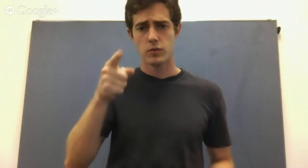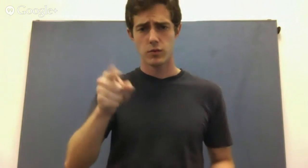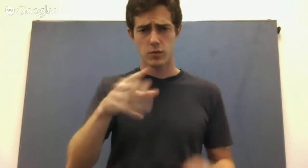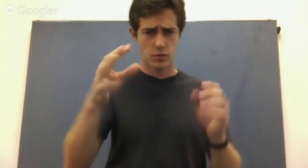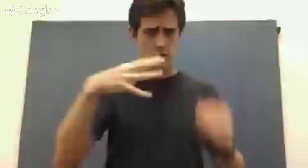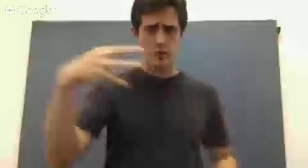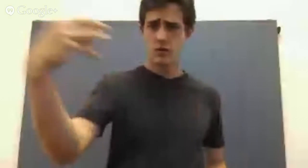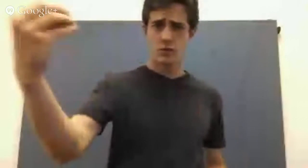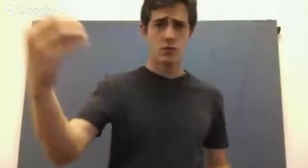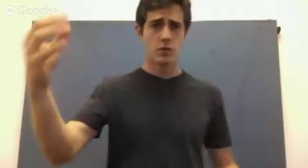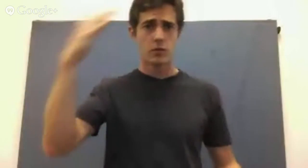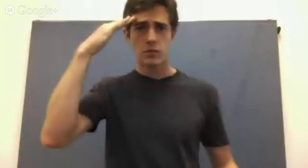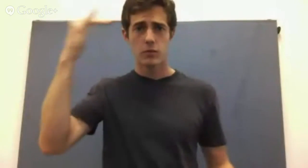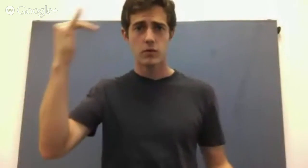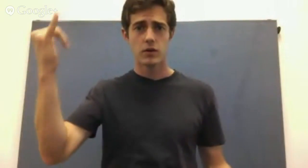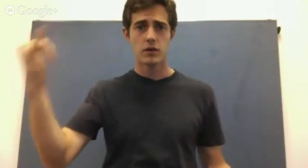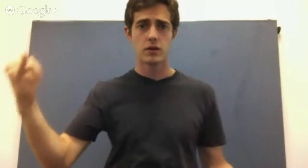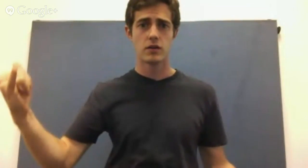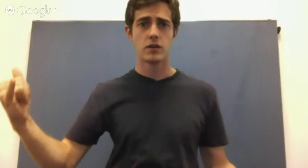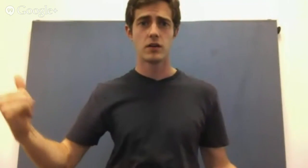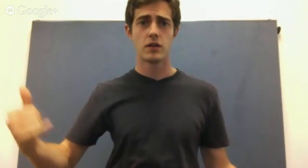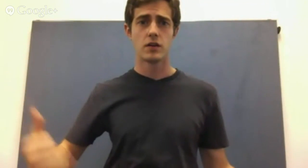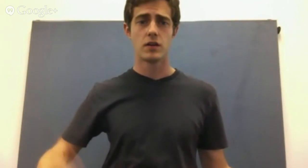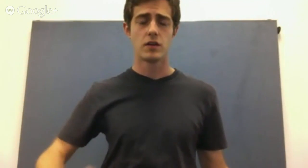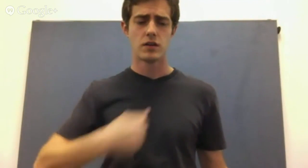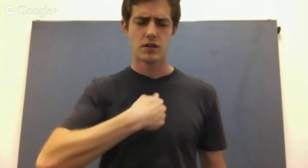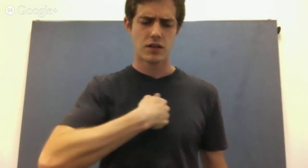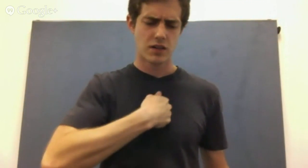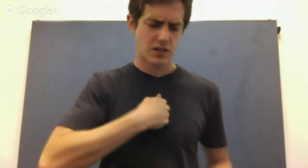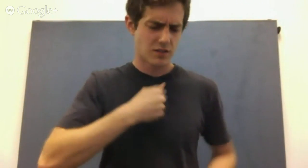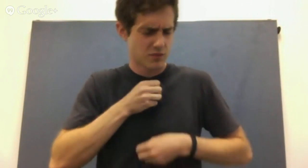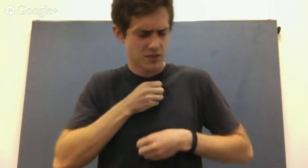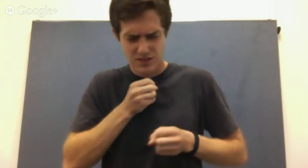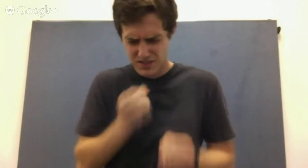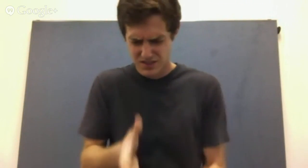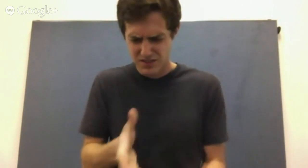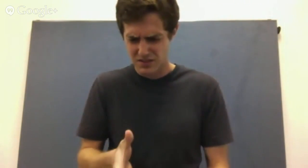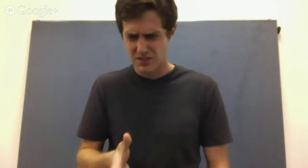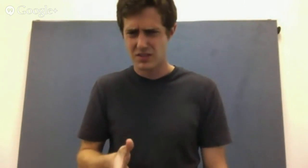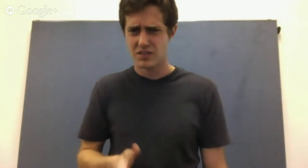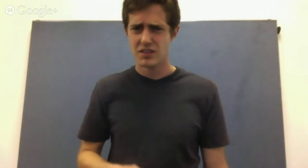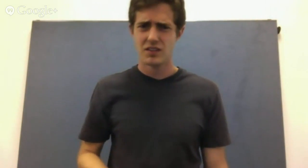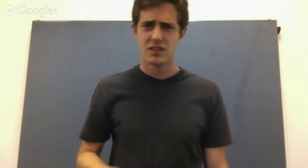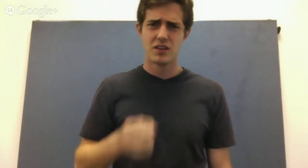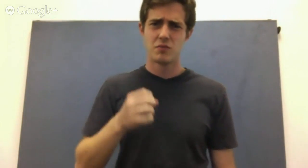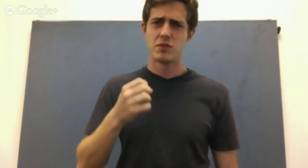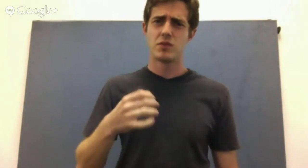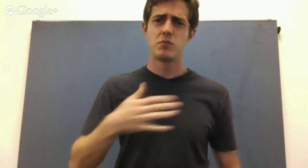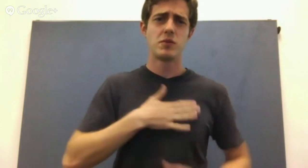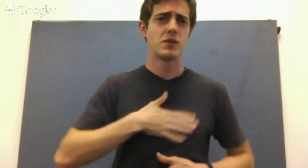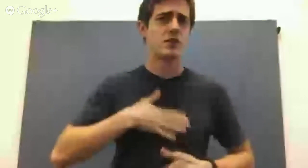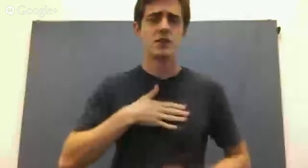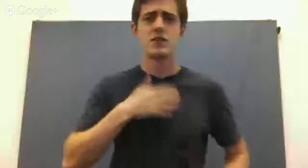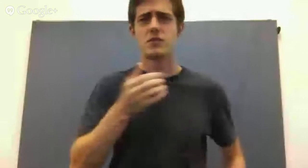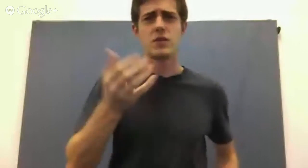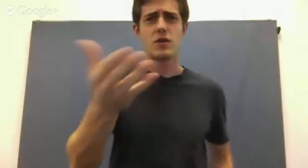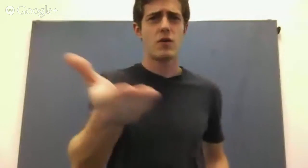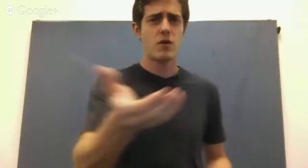me alone? I hate myself. Show me the ray of